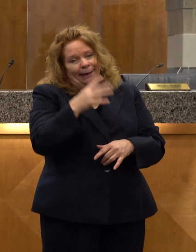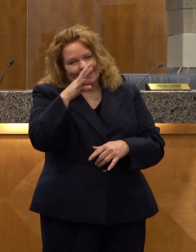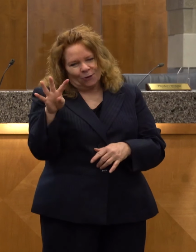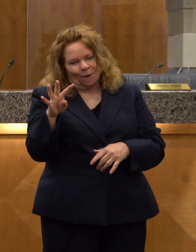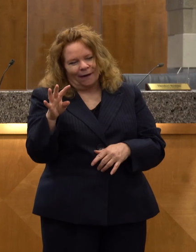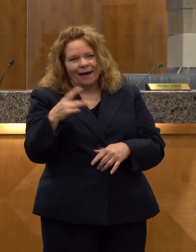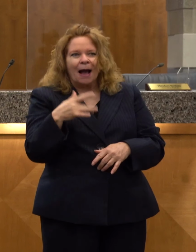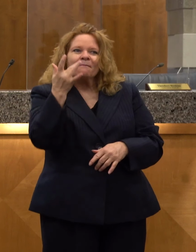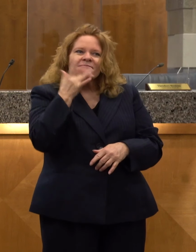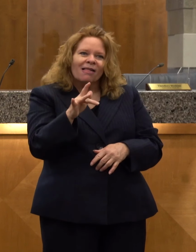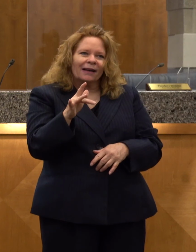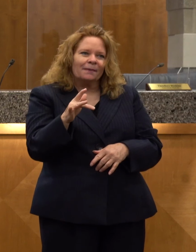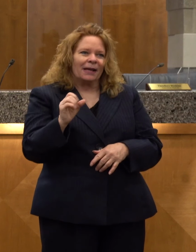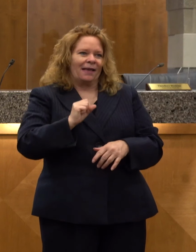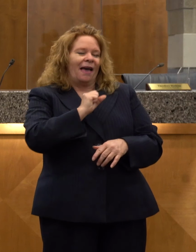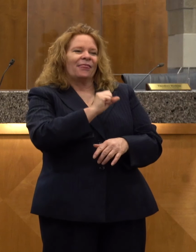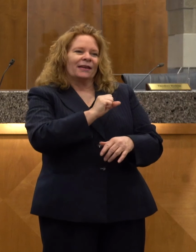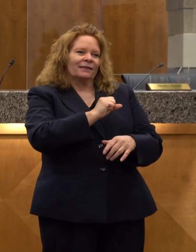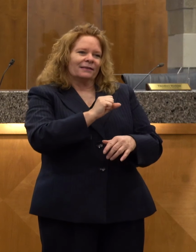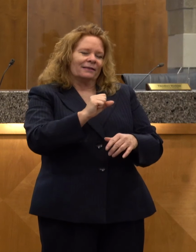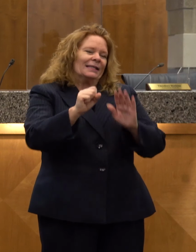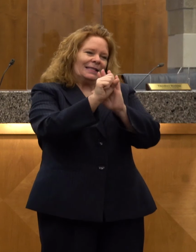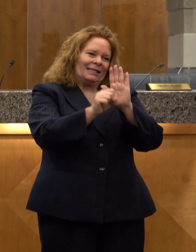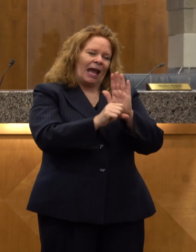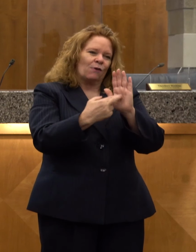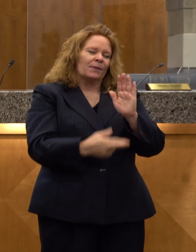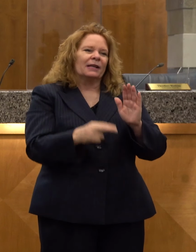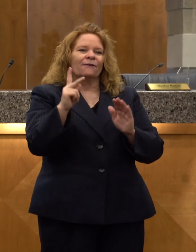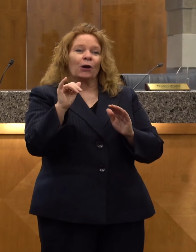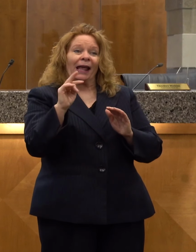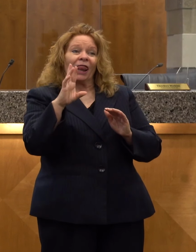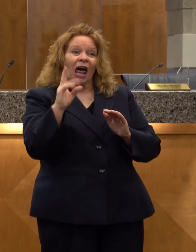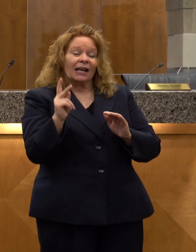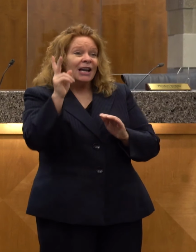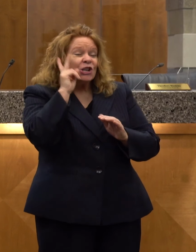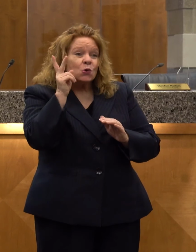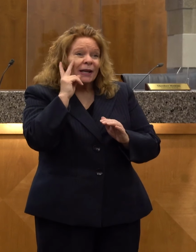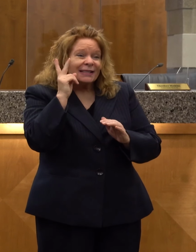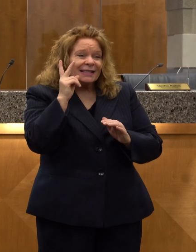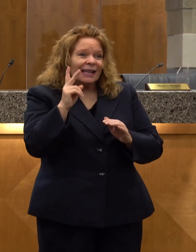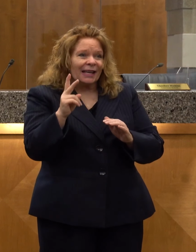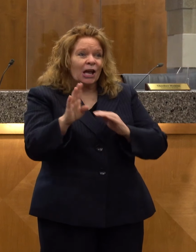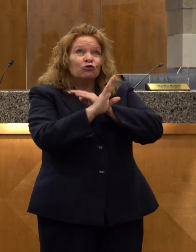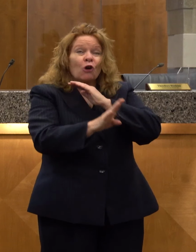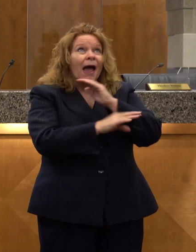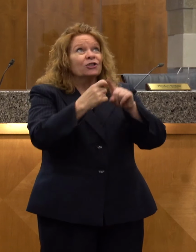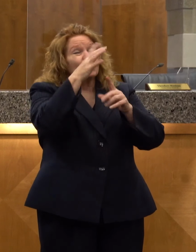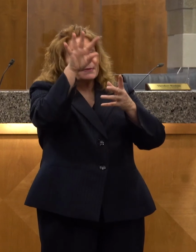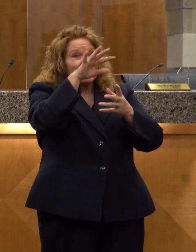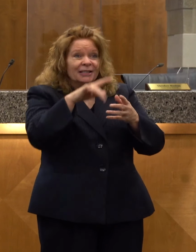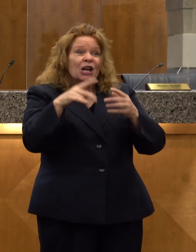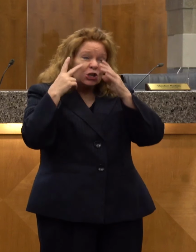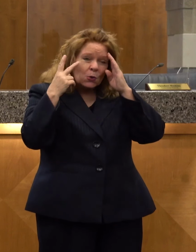the unique privilege, too, of being the state representative for Kenlock, where airplanes fly over. You can see the trash from space, right? You